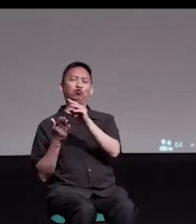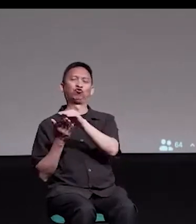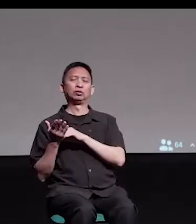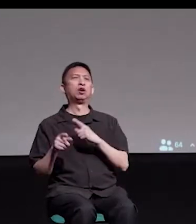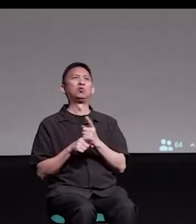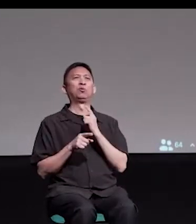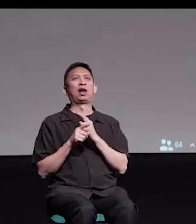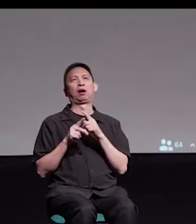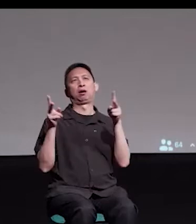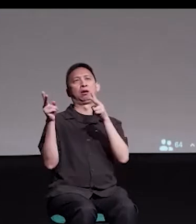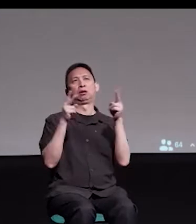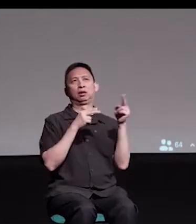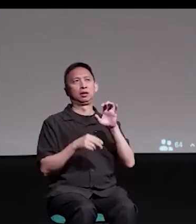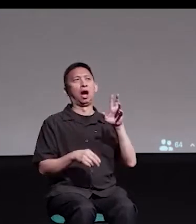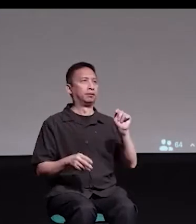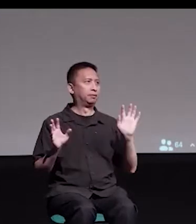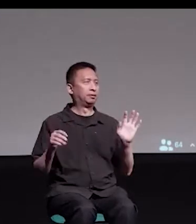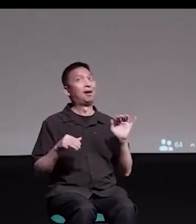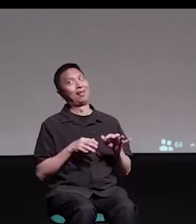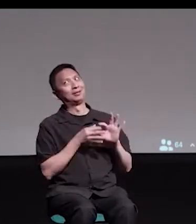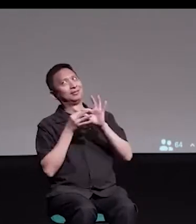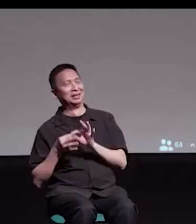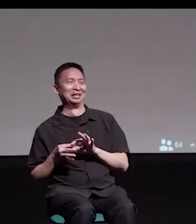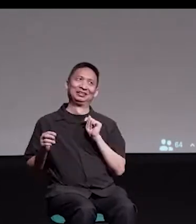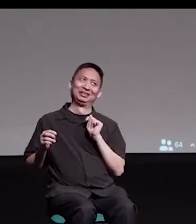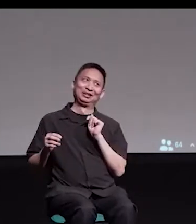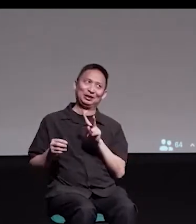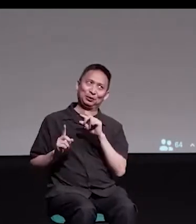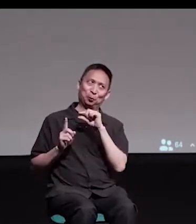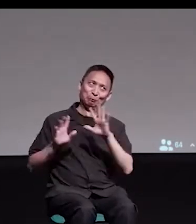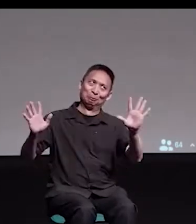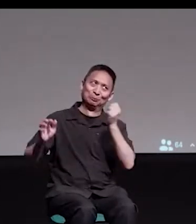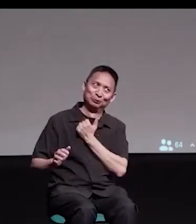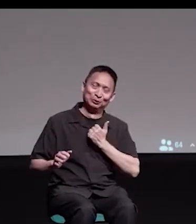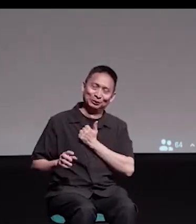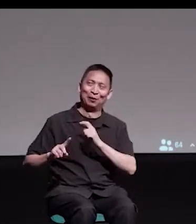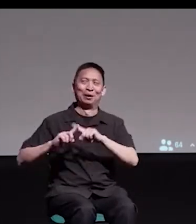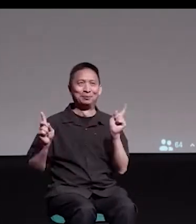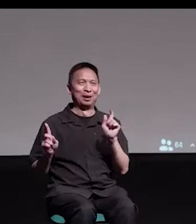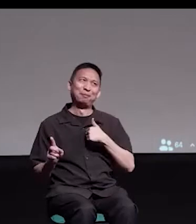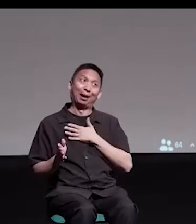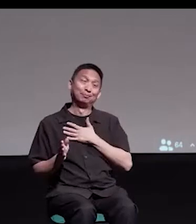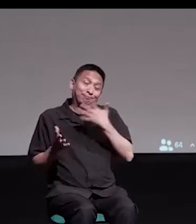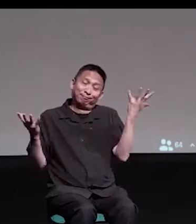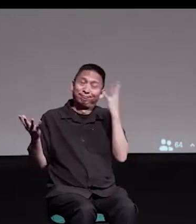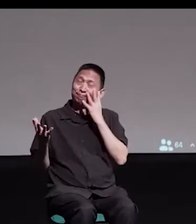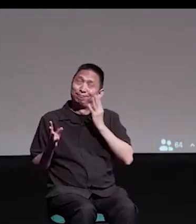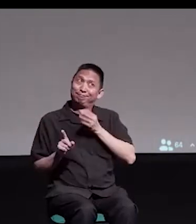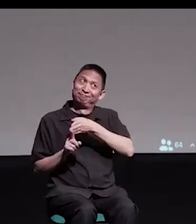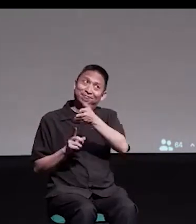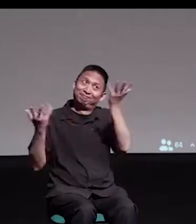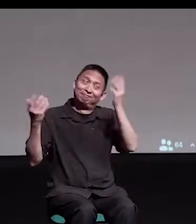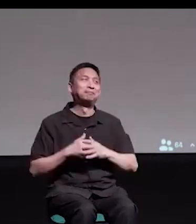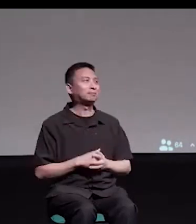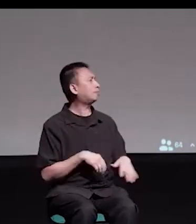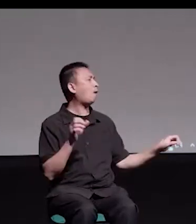is a term that is very much a television term, and I don't even know that editors start to say that. Yep.